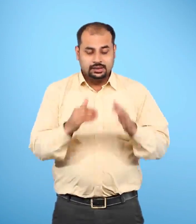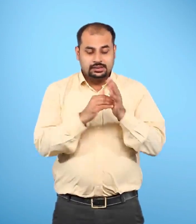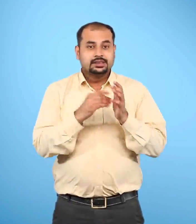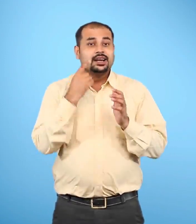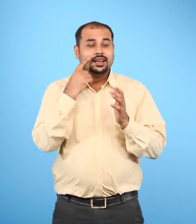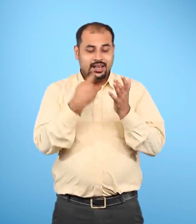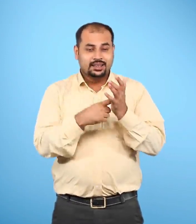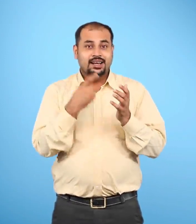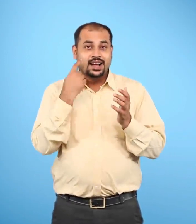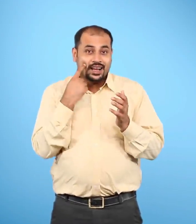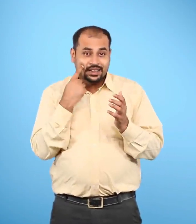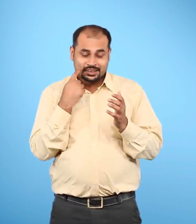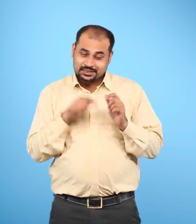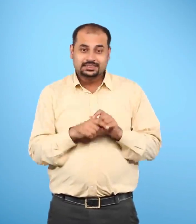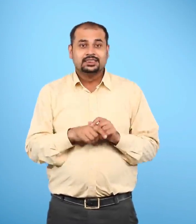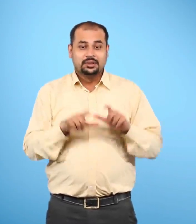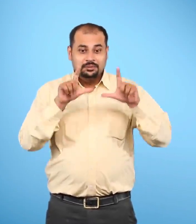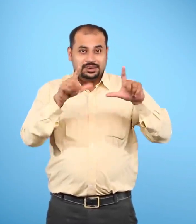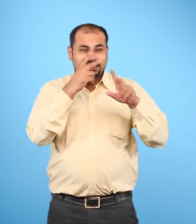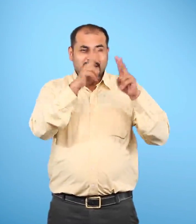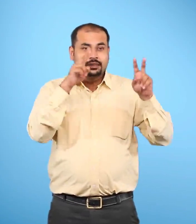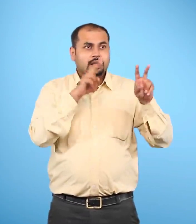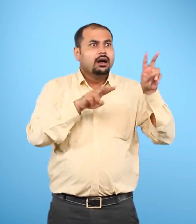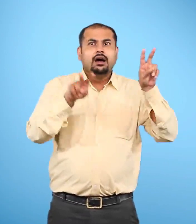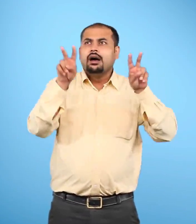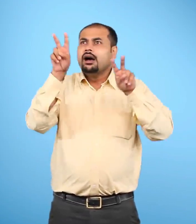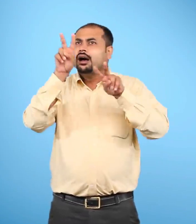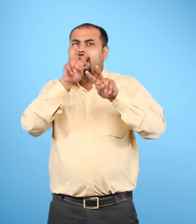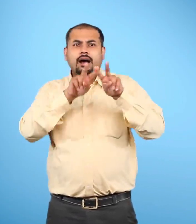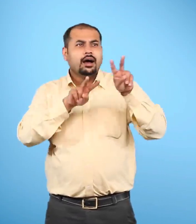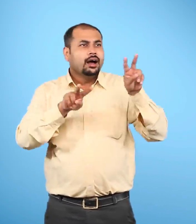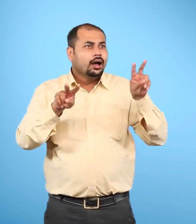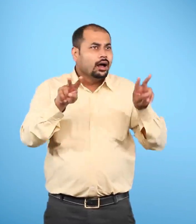After looking at the patterns, Ch-3 wanted to make her own yellow tile.